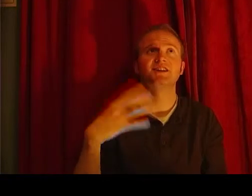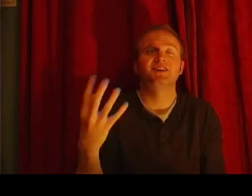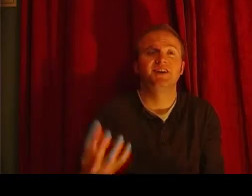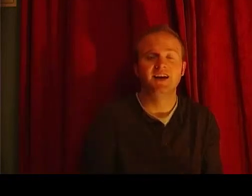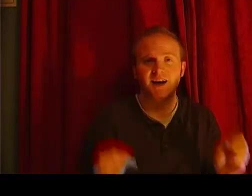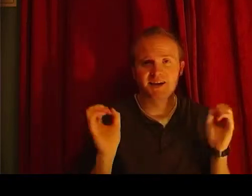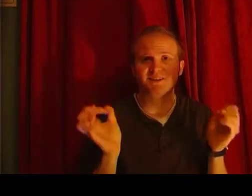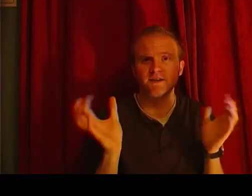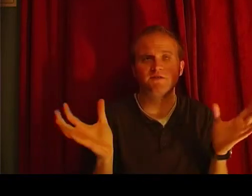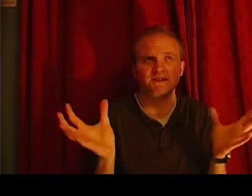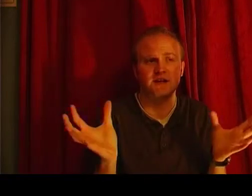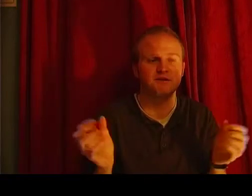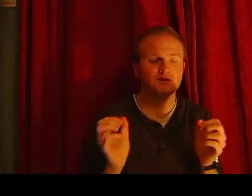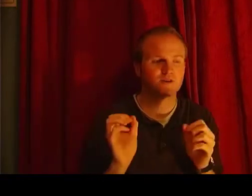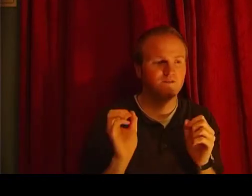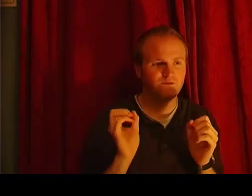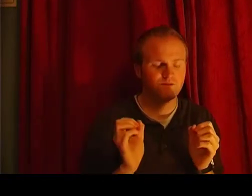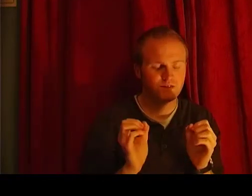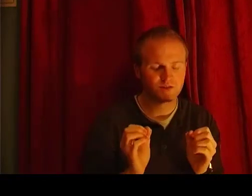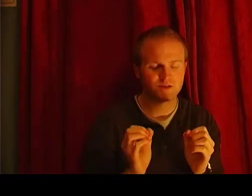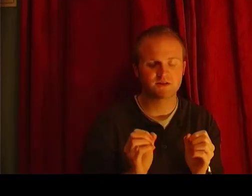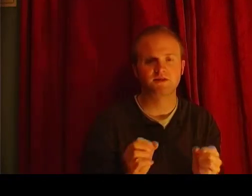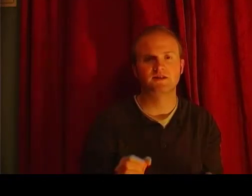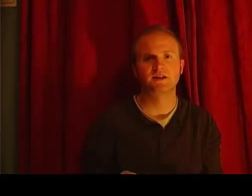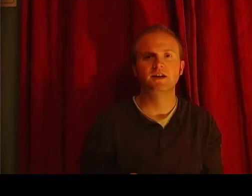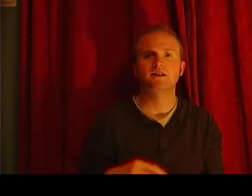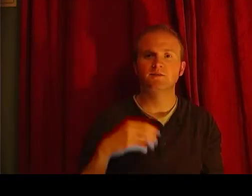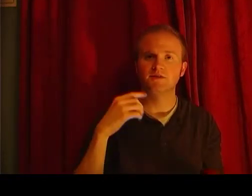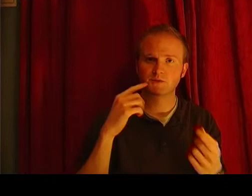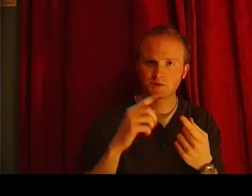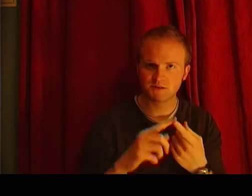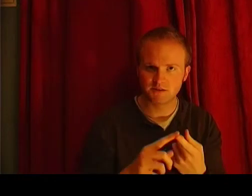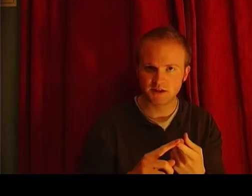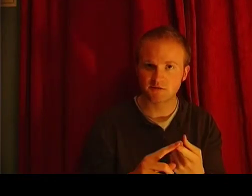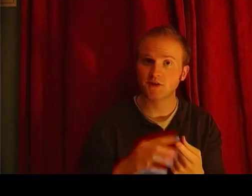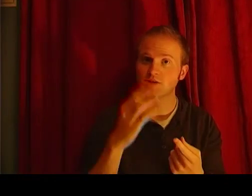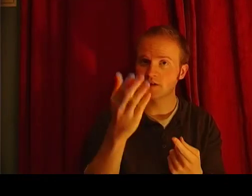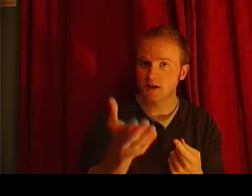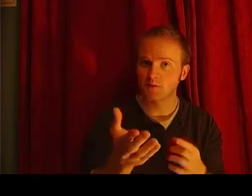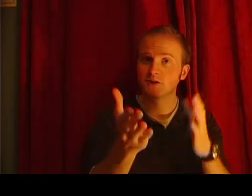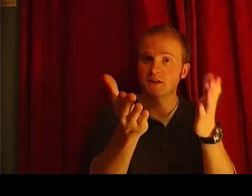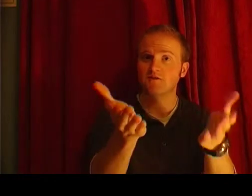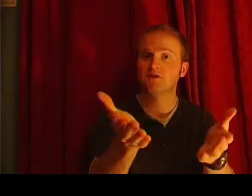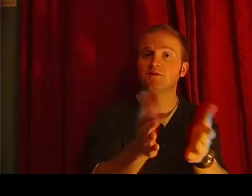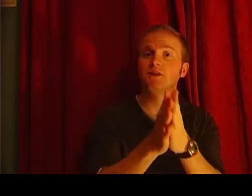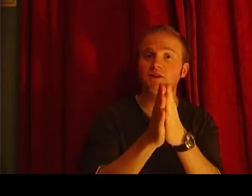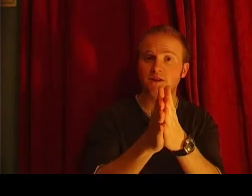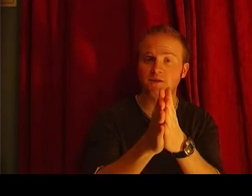gonna add a lot of steps, which are really frustrating, because I'm going to have to record on the DVX100, the camera that is in front of me, thank you very